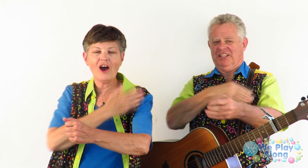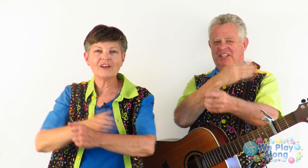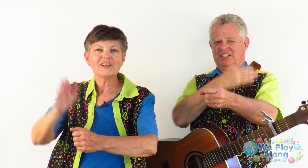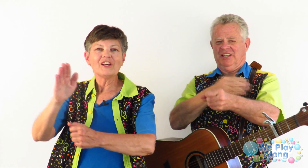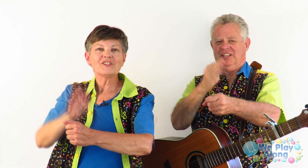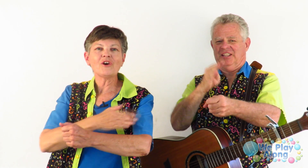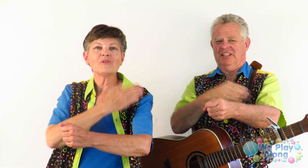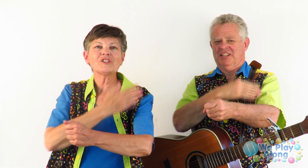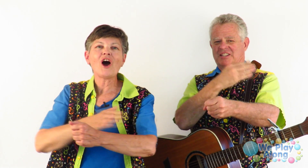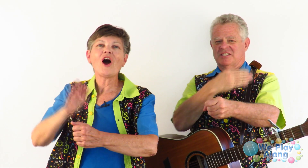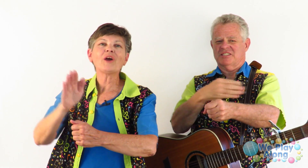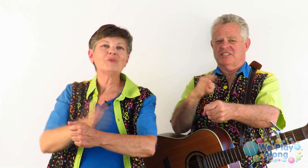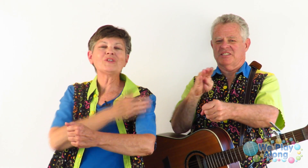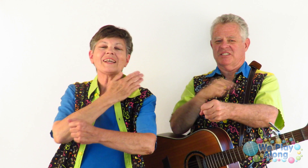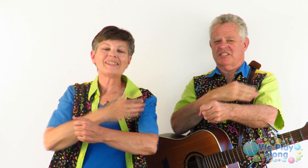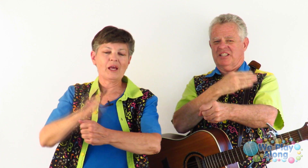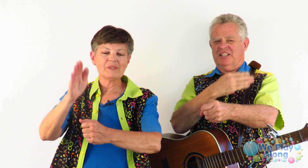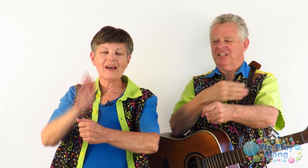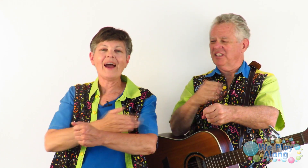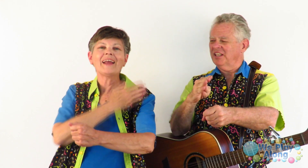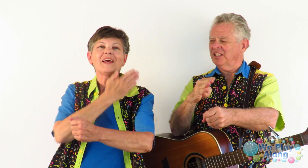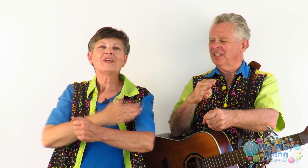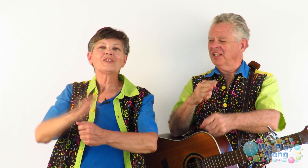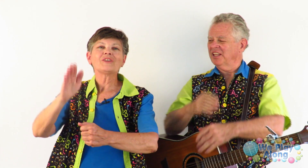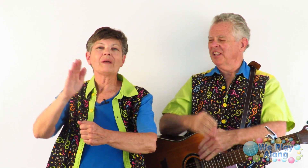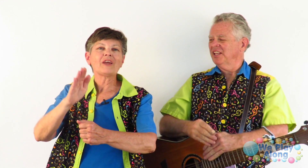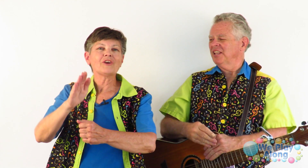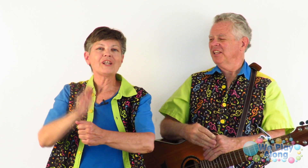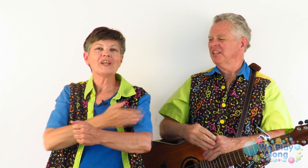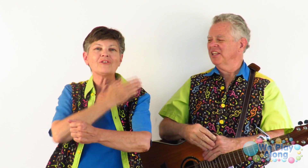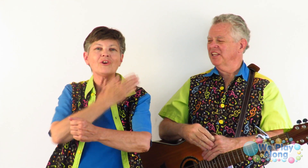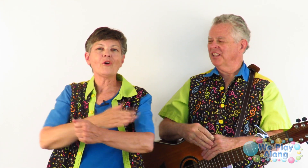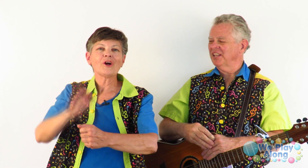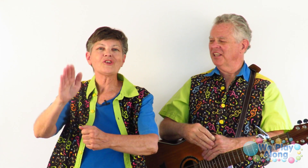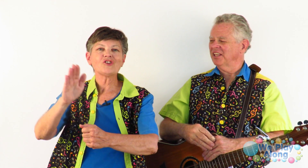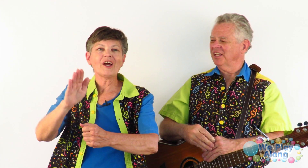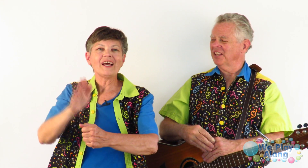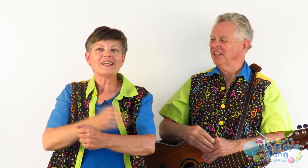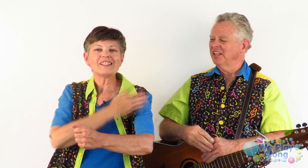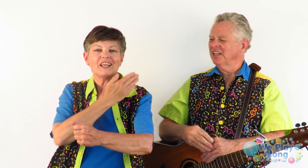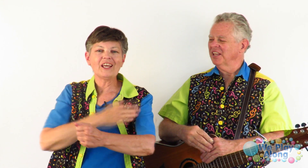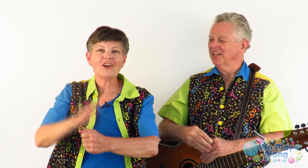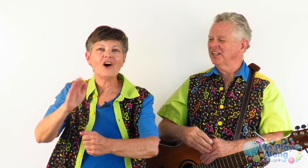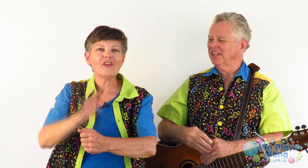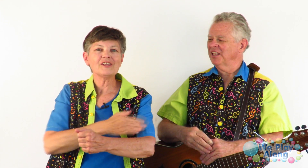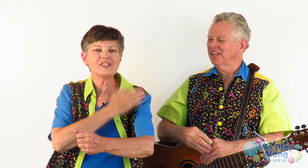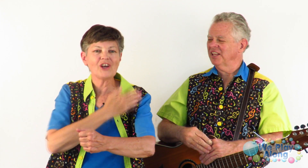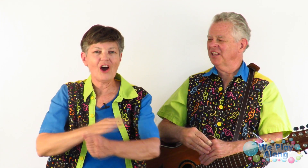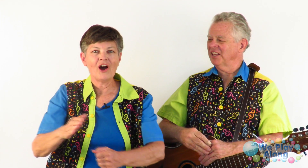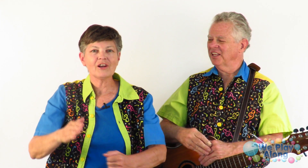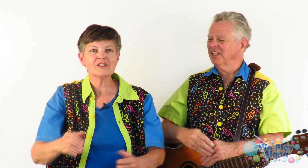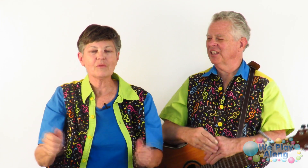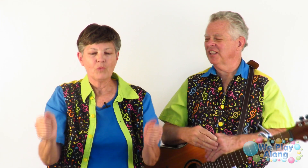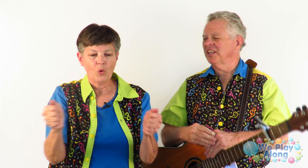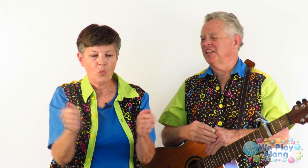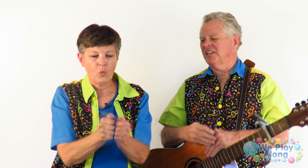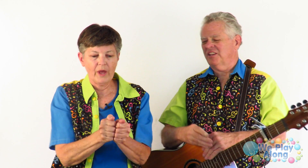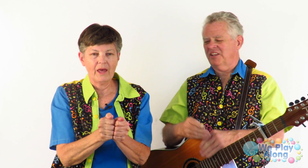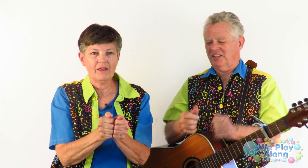songs. So song and music, same sign. So it's like you're a conductor in an orchestra, singing all the songs